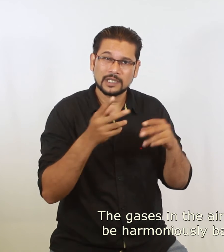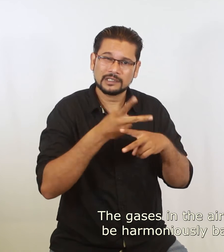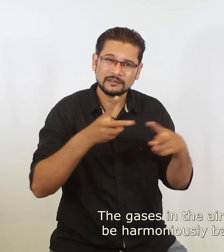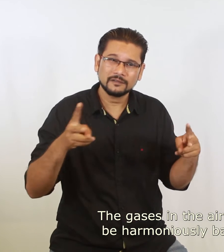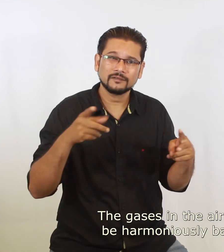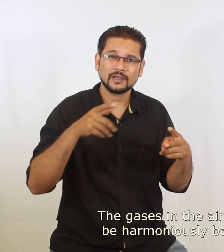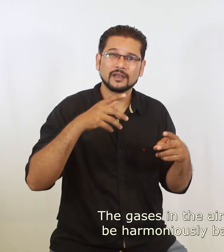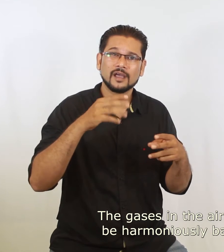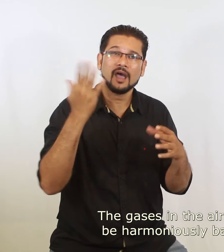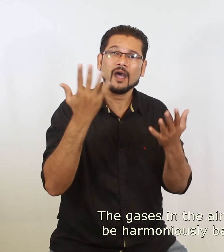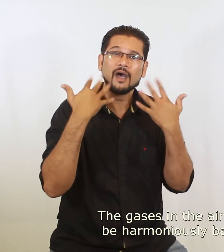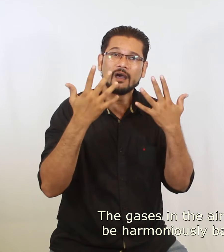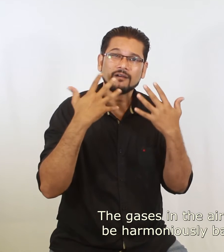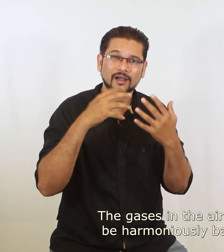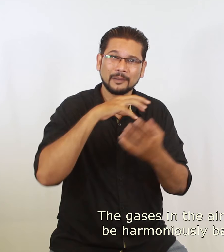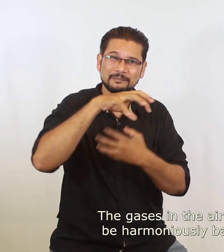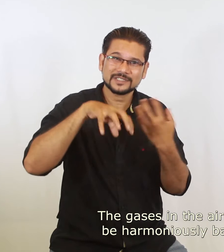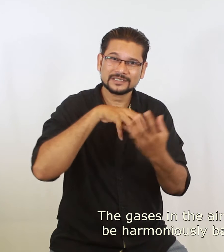air have to be harmoniously balanced.